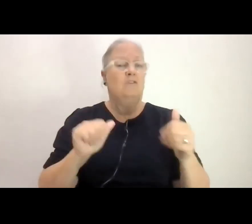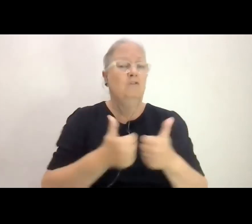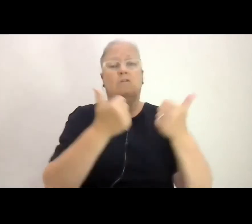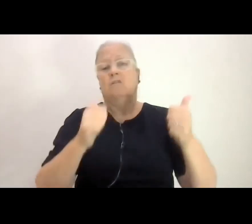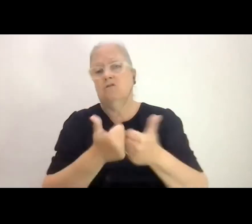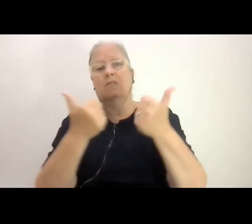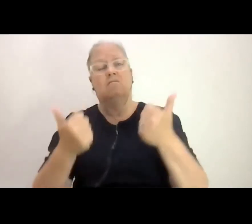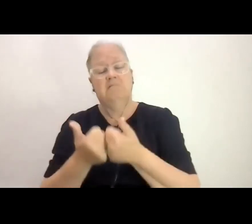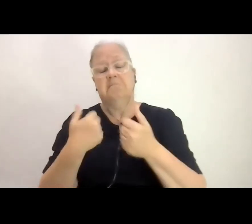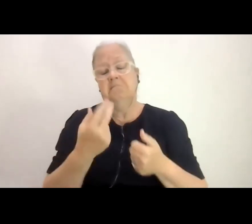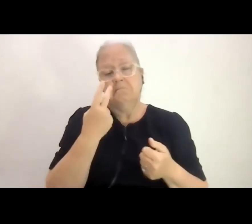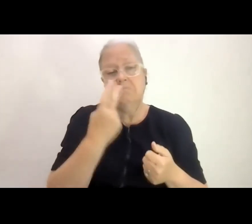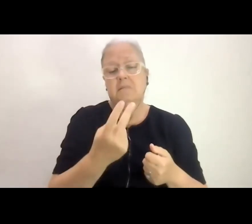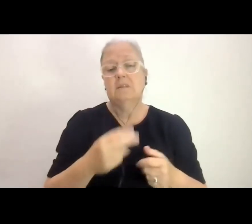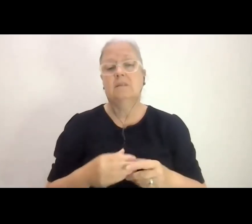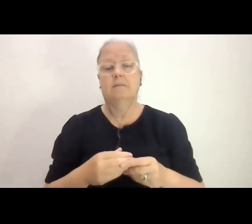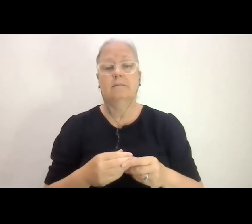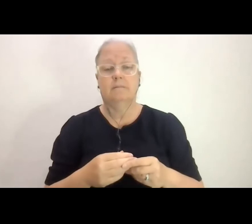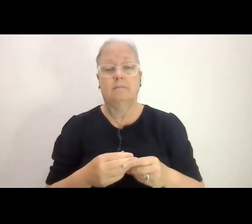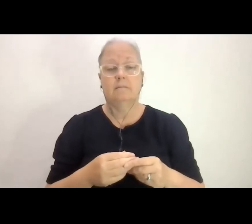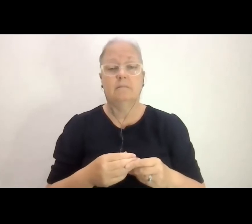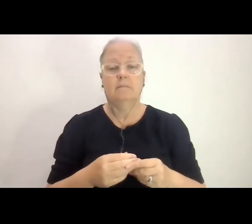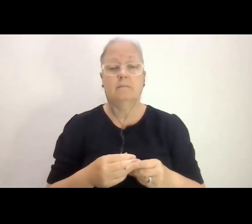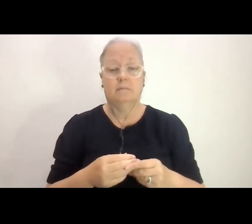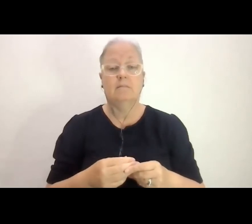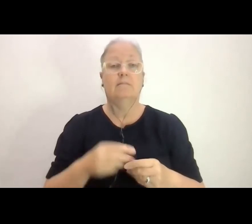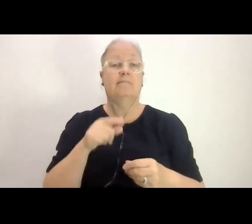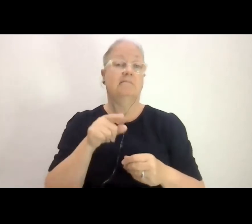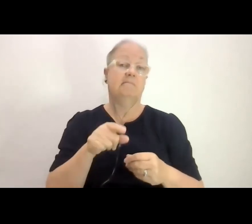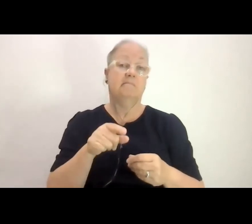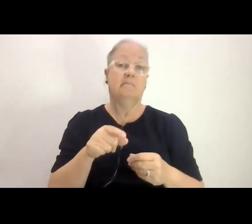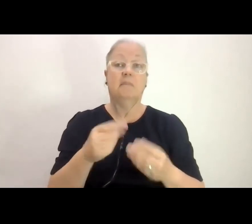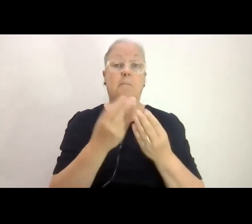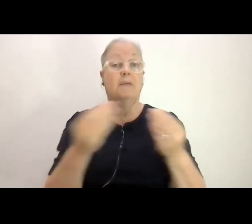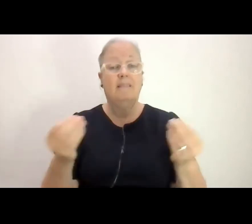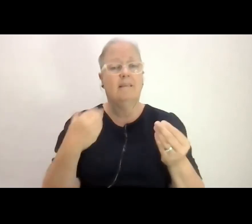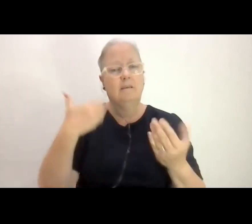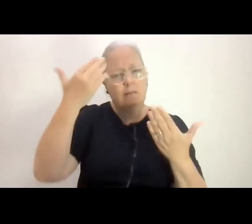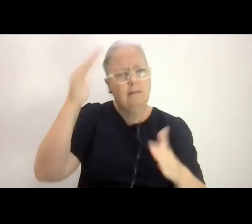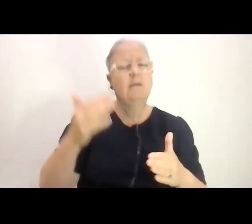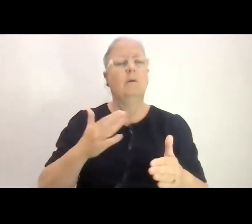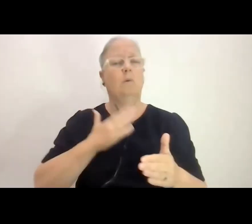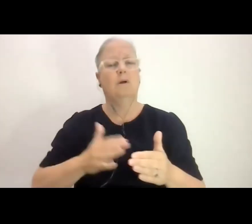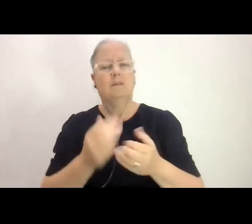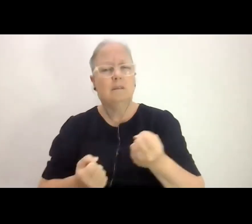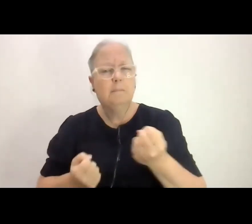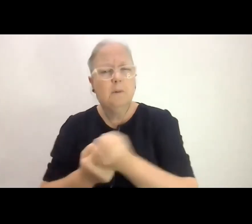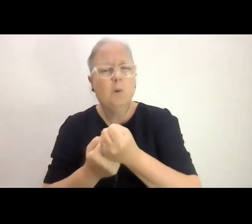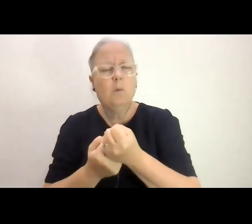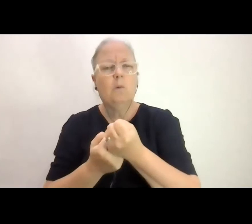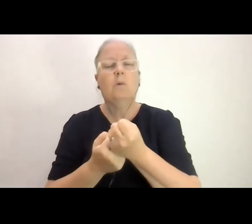to, you know, even though the mechanism exists, to support key and vulnerable